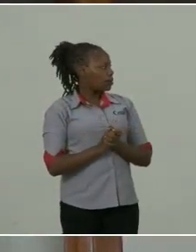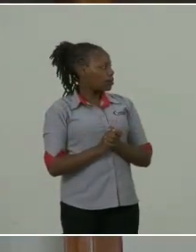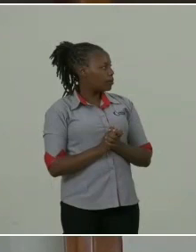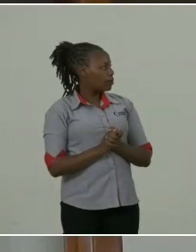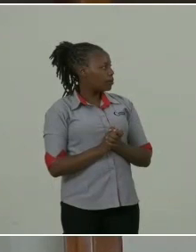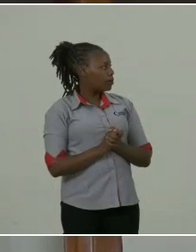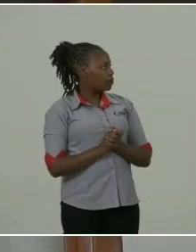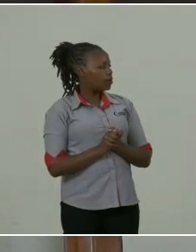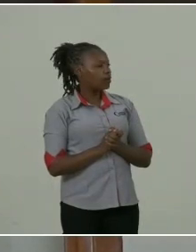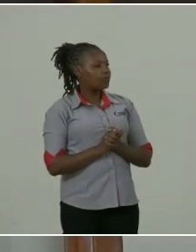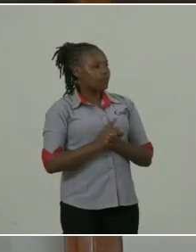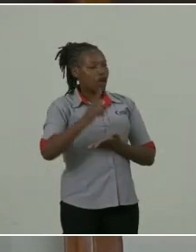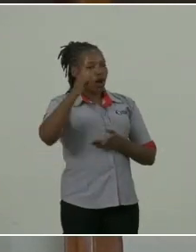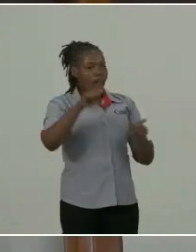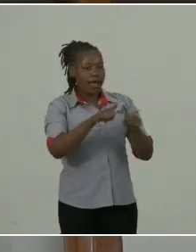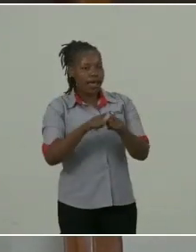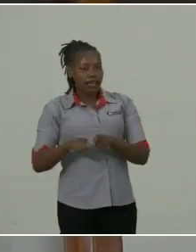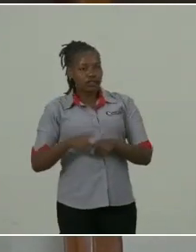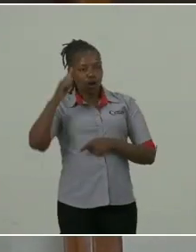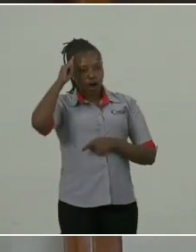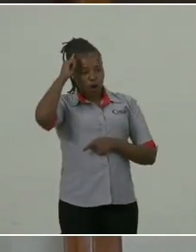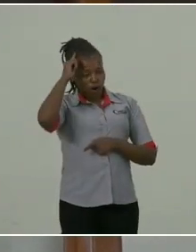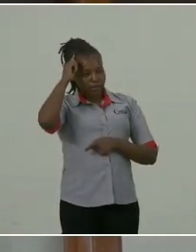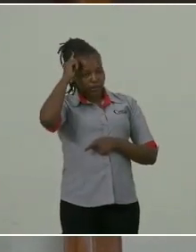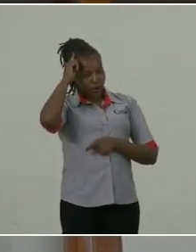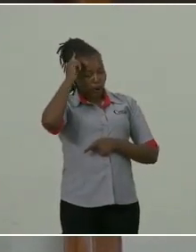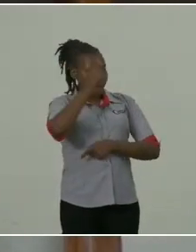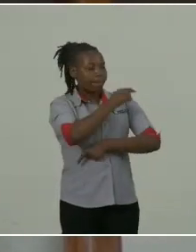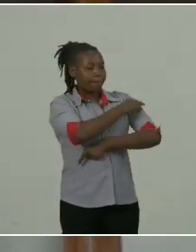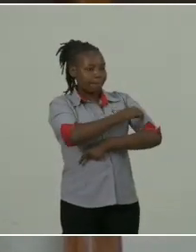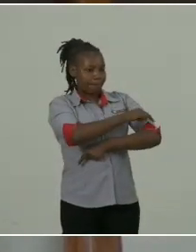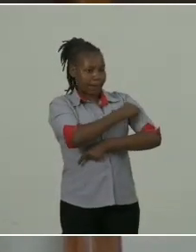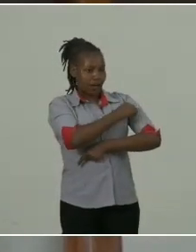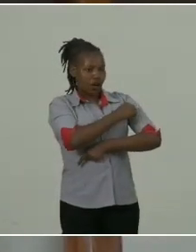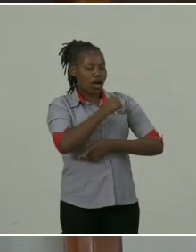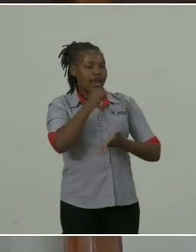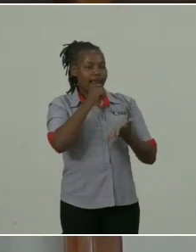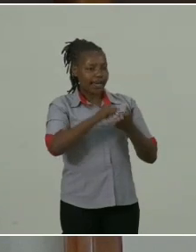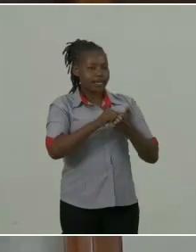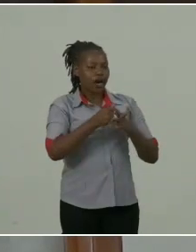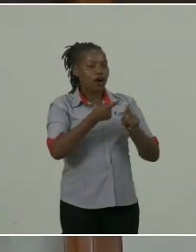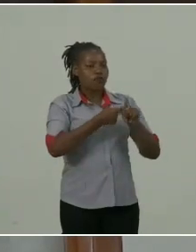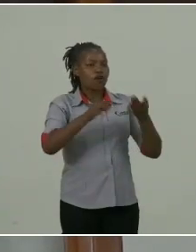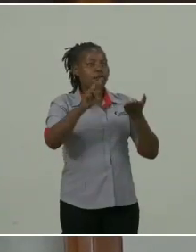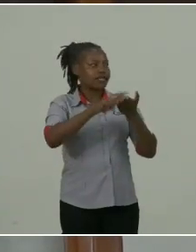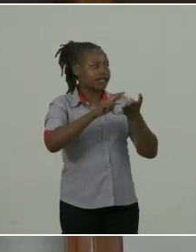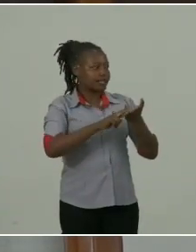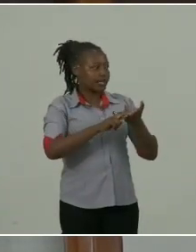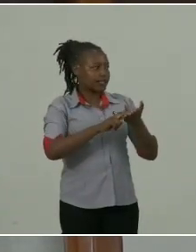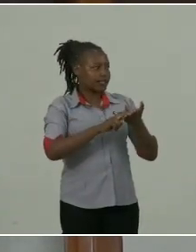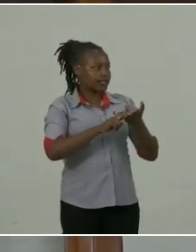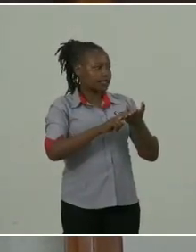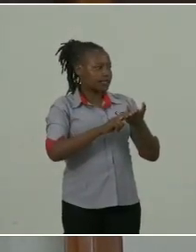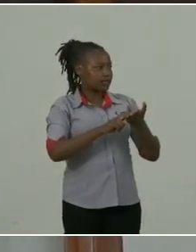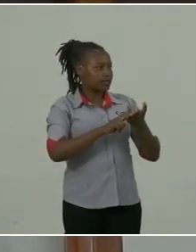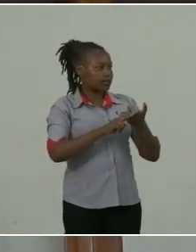You need to have an original medical certificate from a registered doctor and a certified copy of the same.